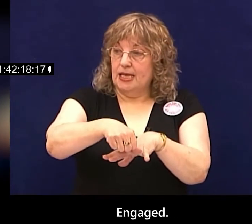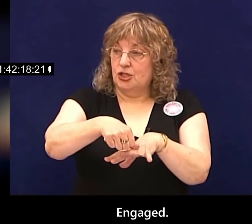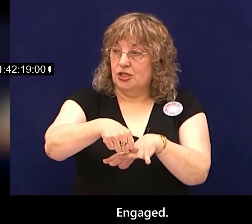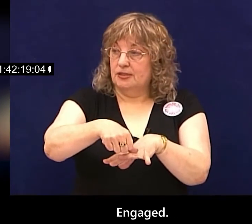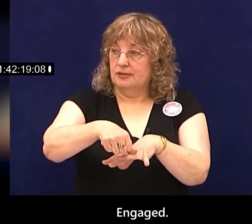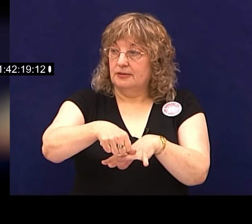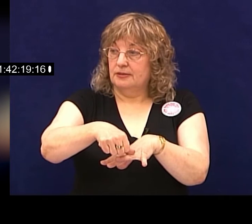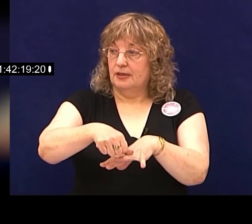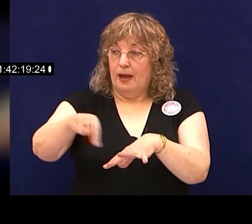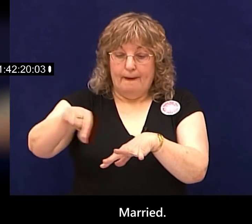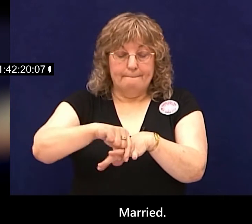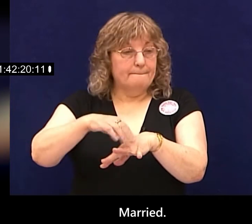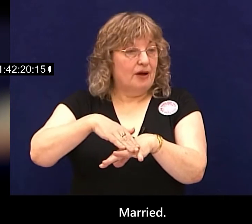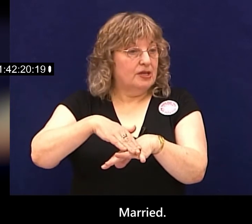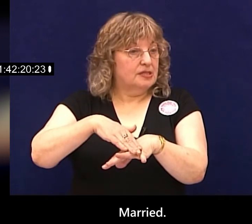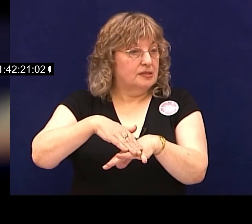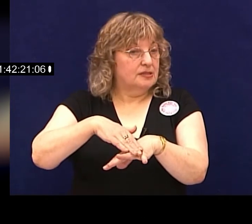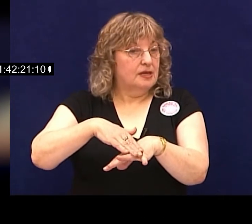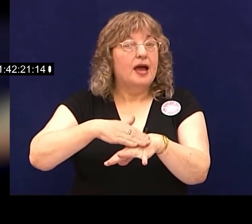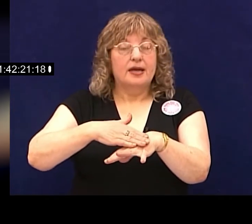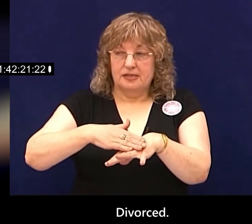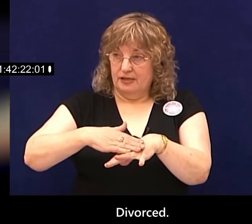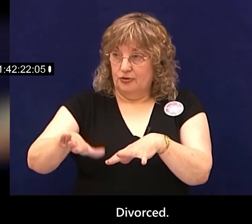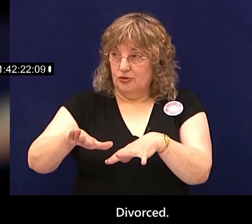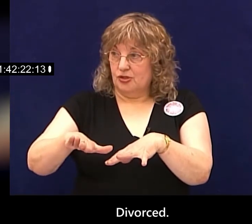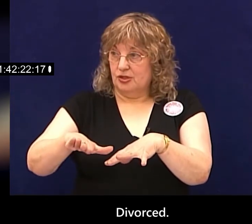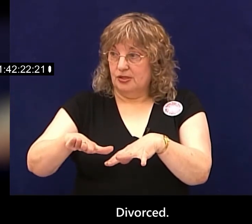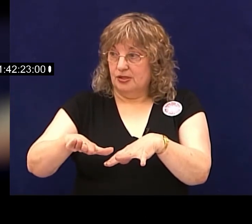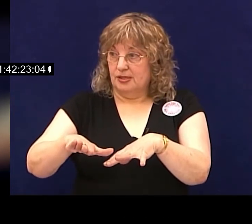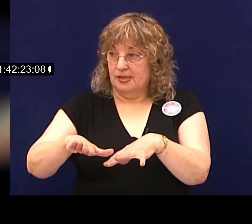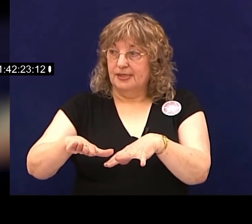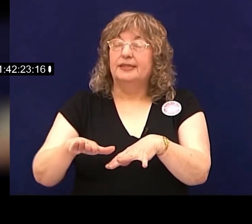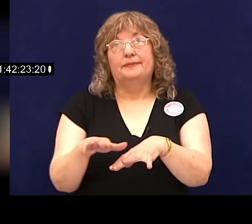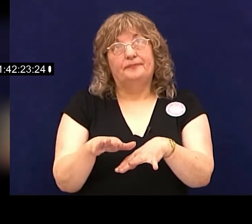engaged, married, divorced.